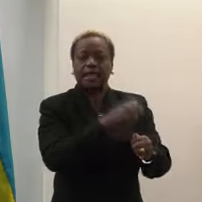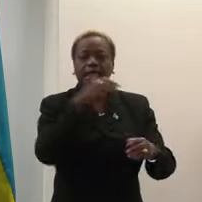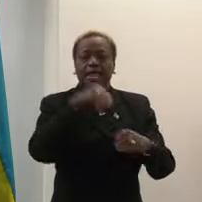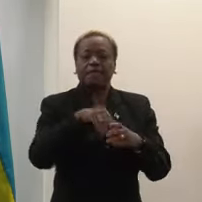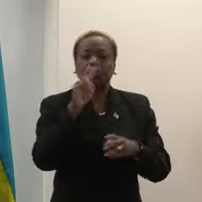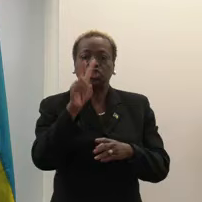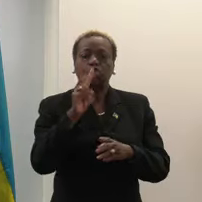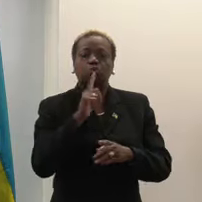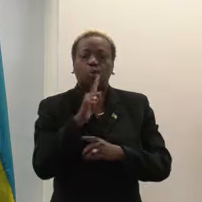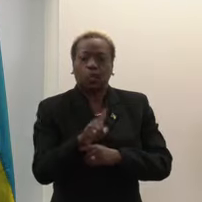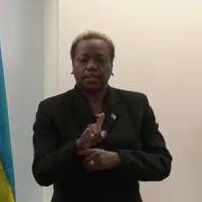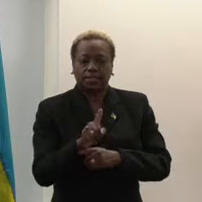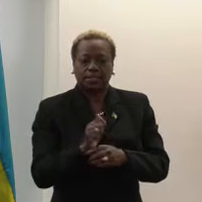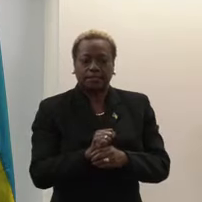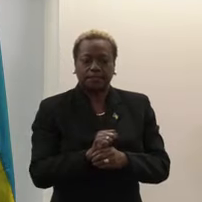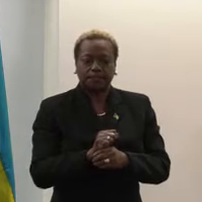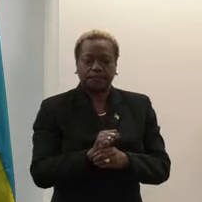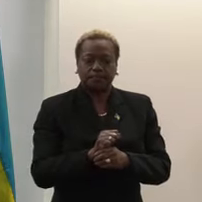2 orders.